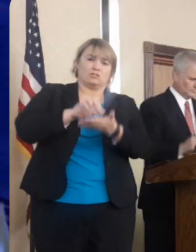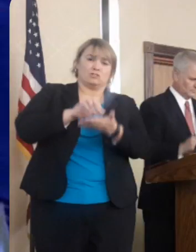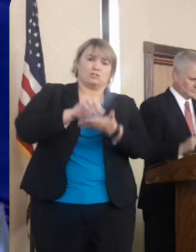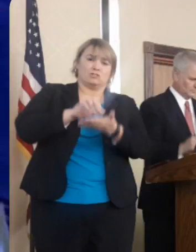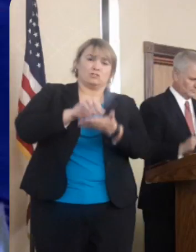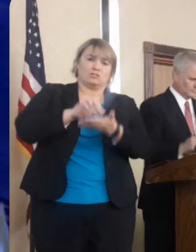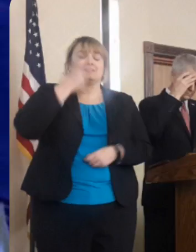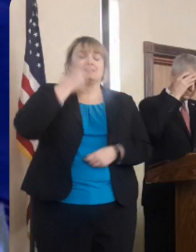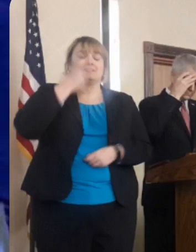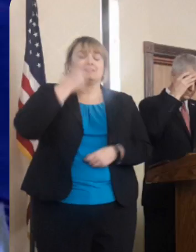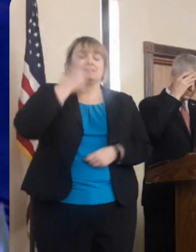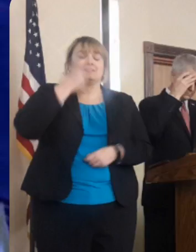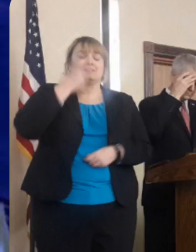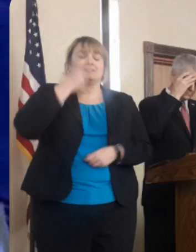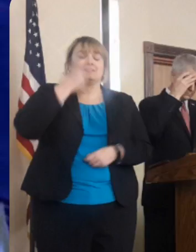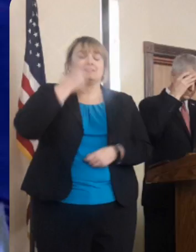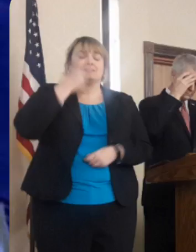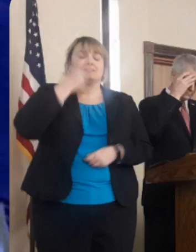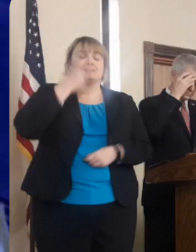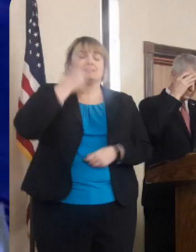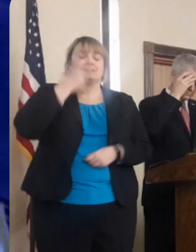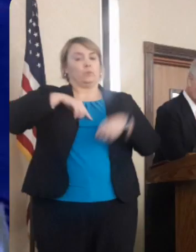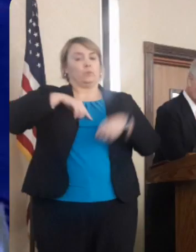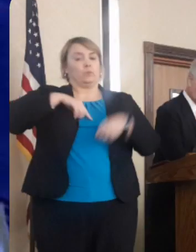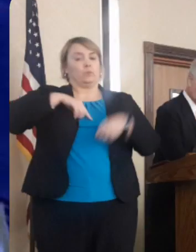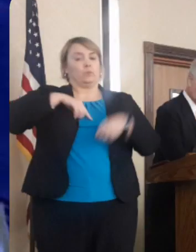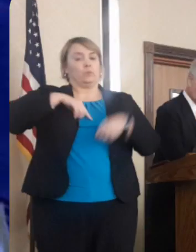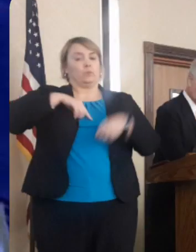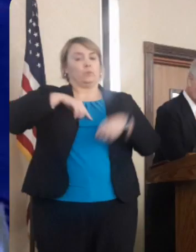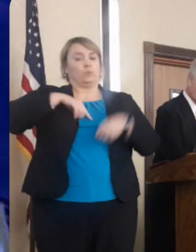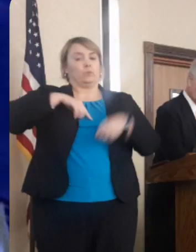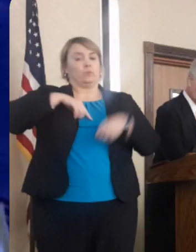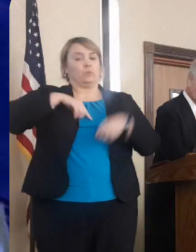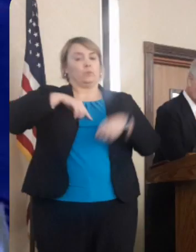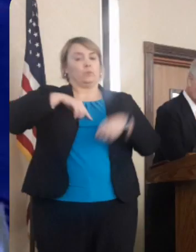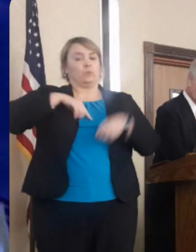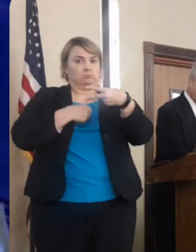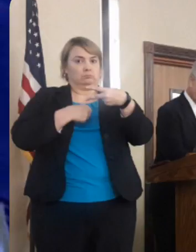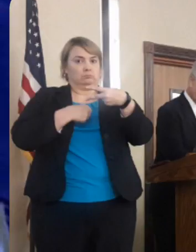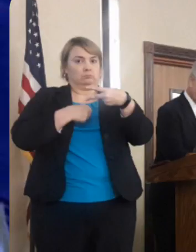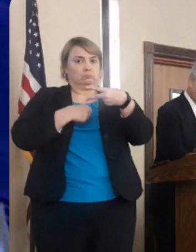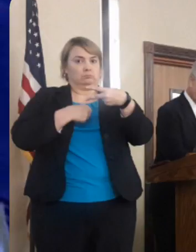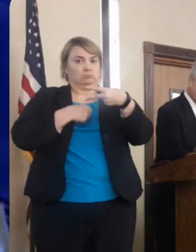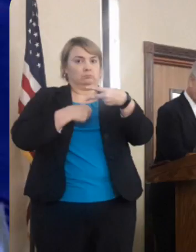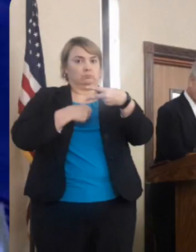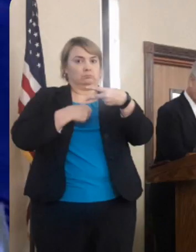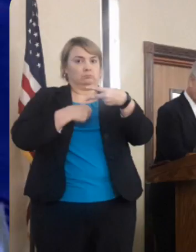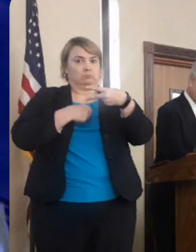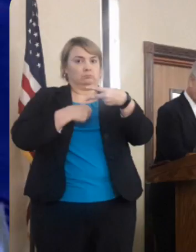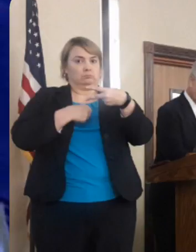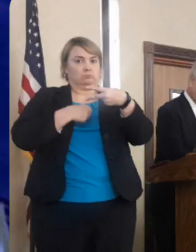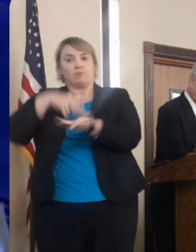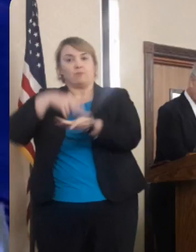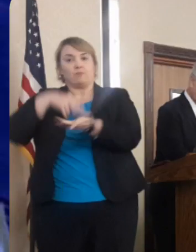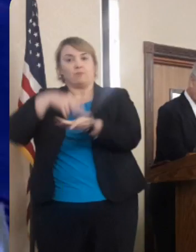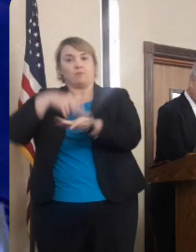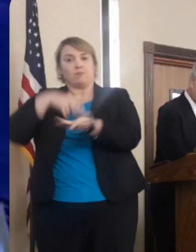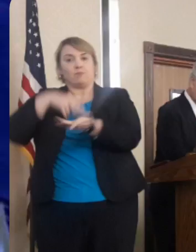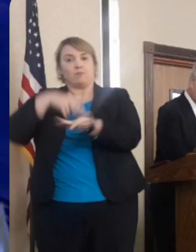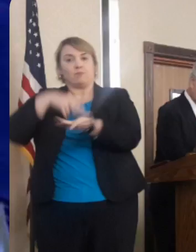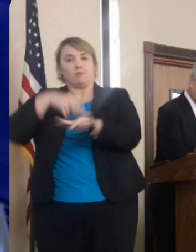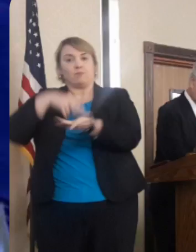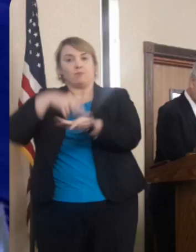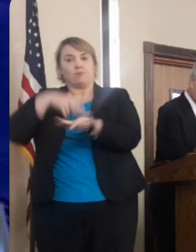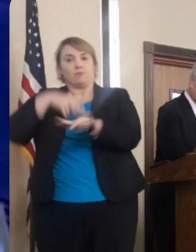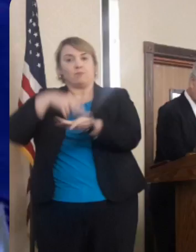rules so that a person who is a registered lobbyist or a person who is in the employ of one of the listed persons may not